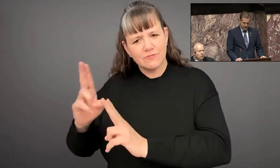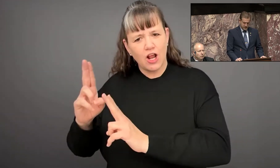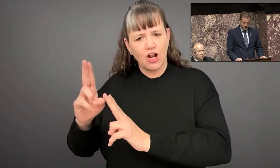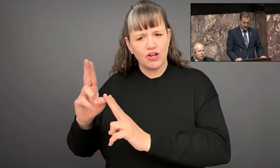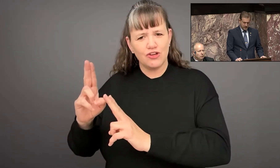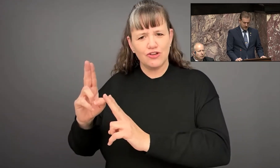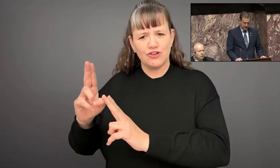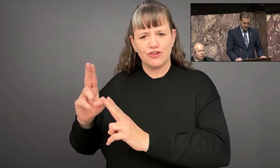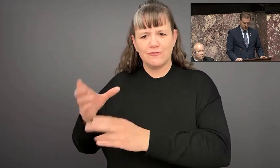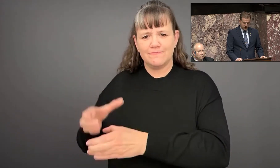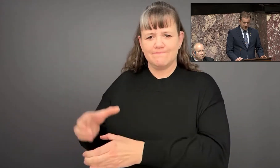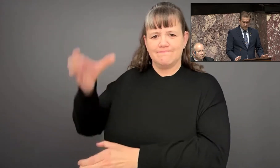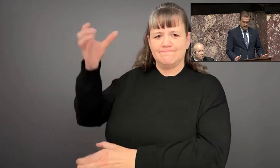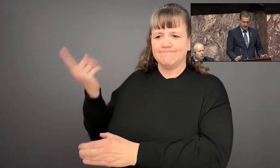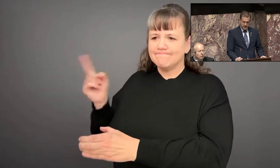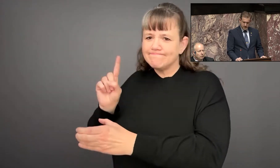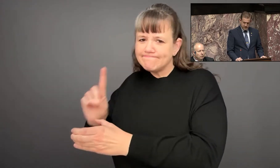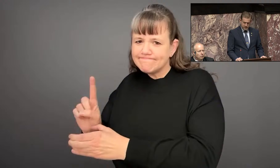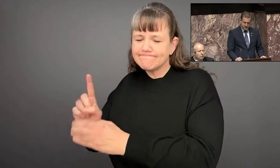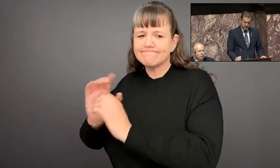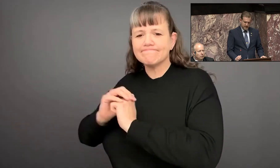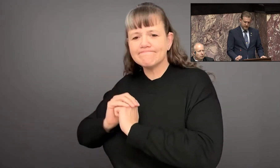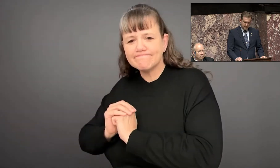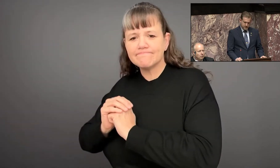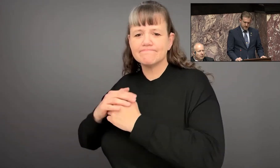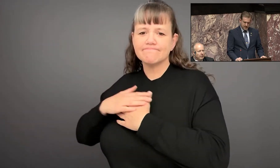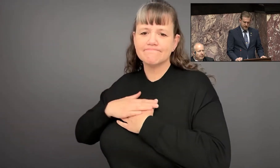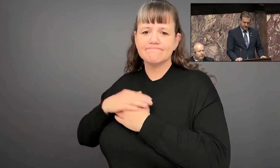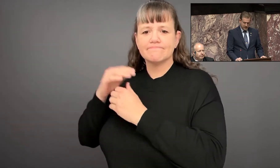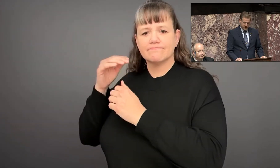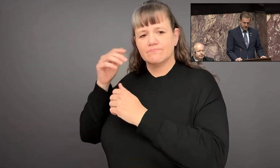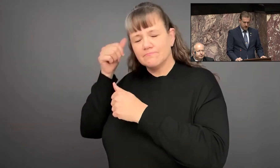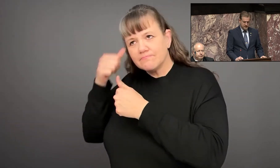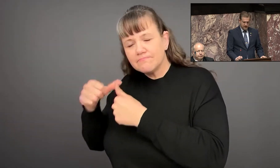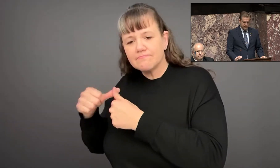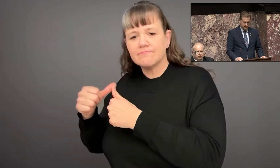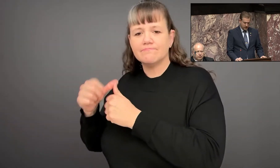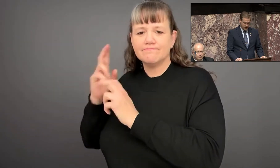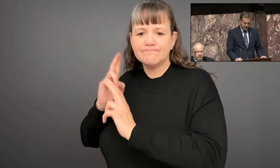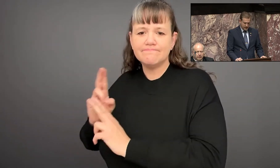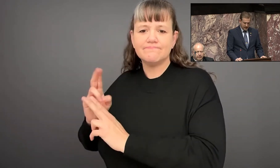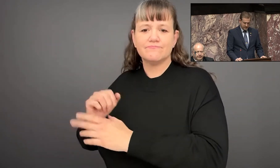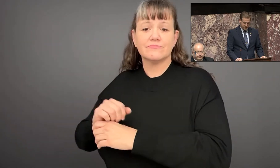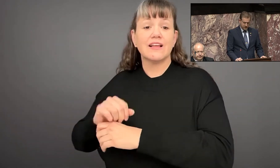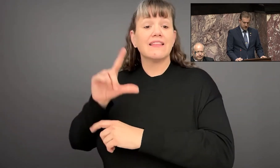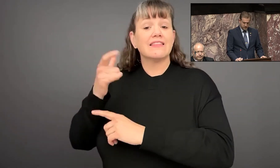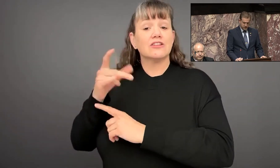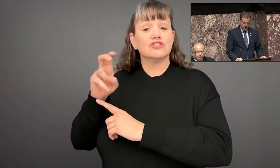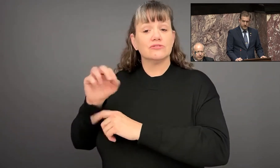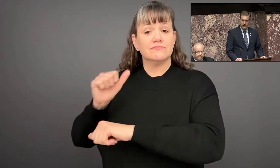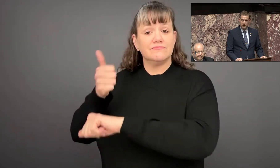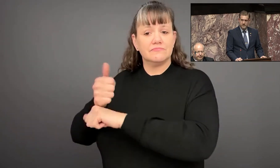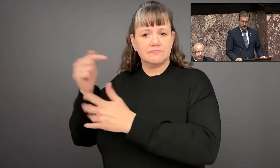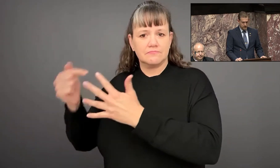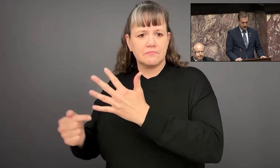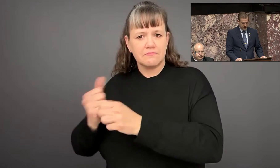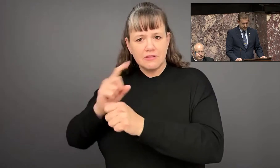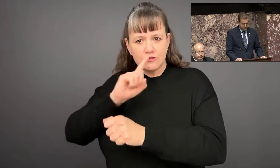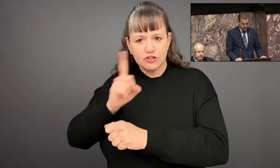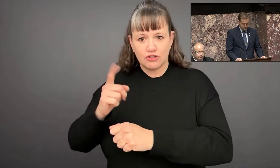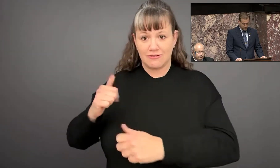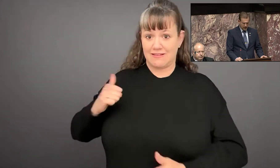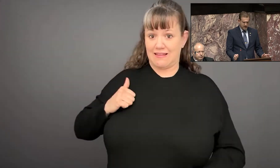The Legion has supported countless initiatives, ensuring that veterans and their families are never forgotten and that their contributions are always